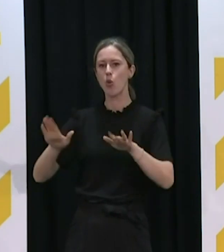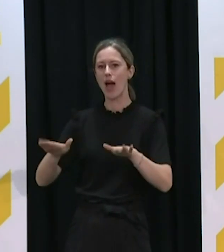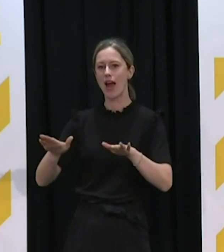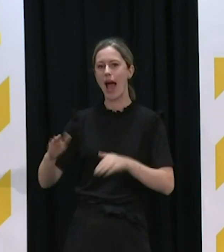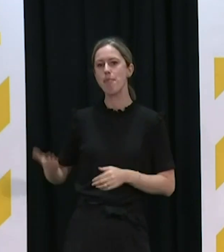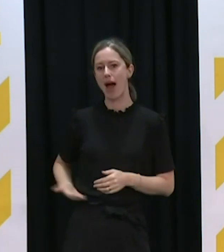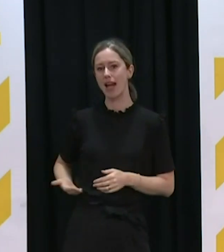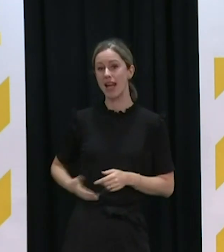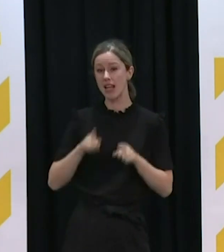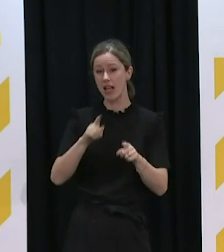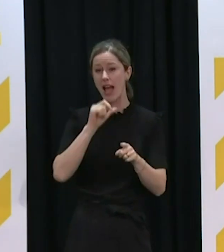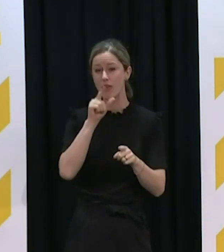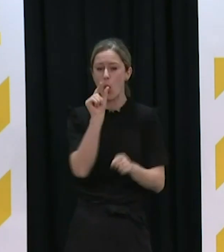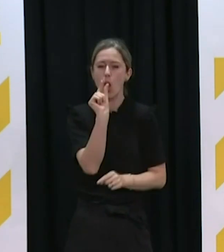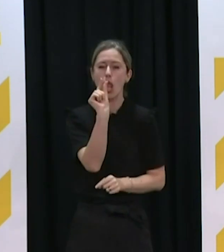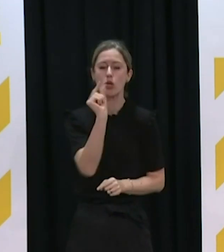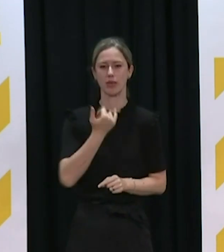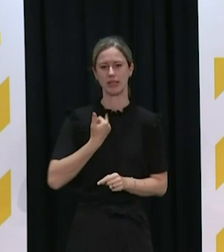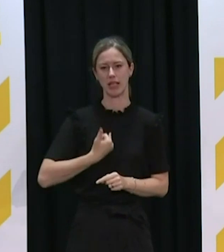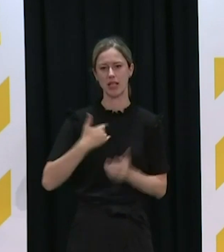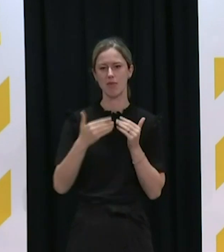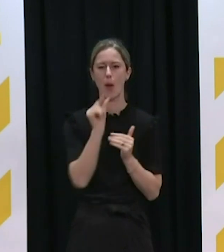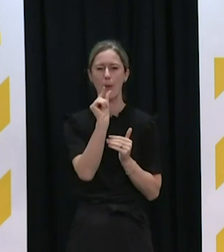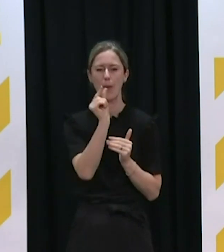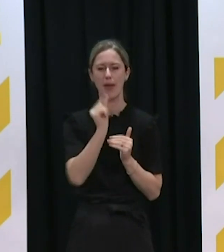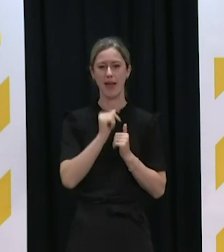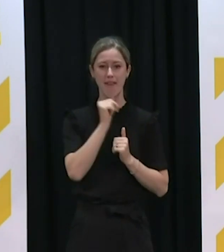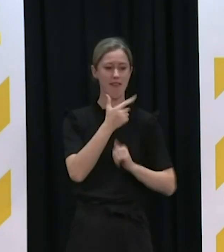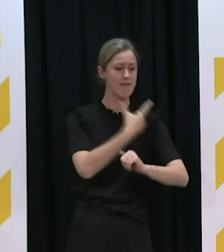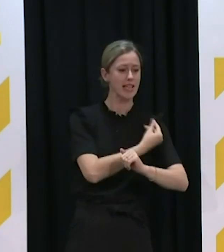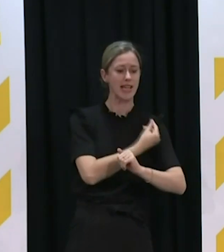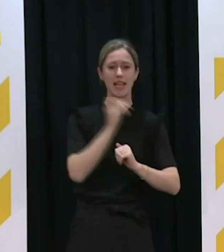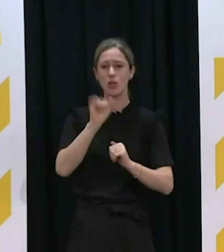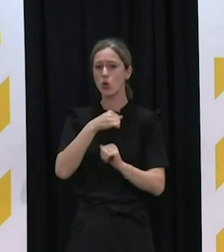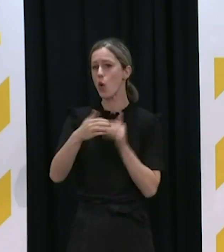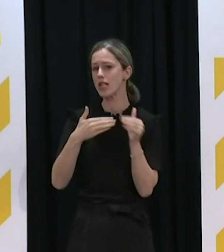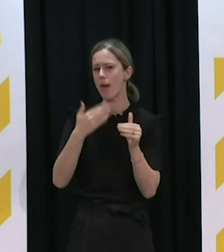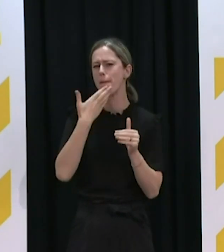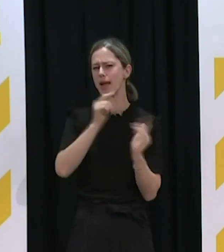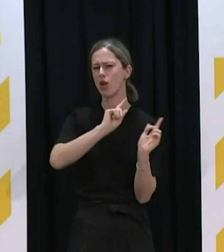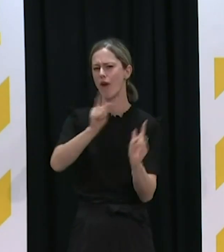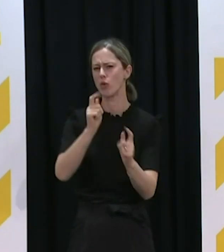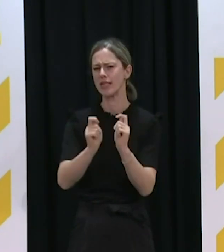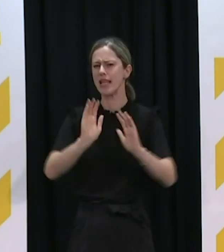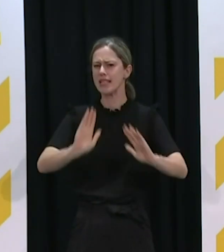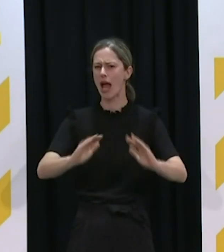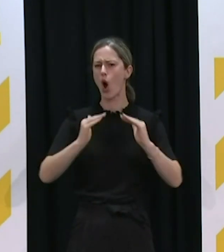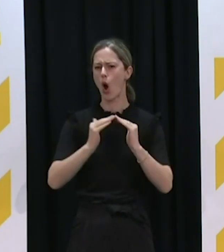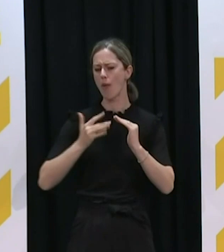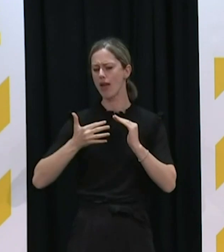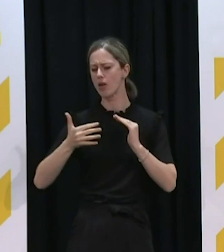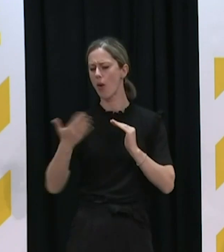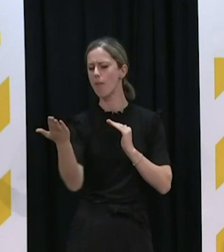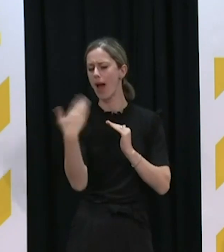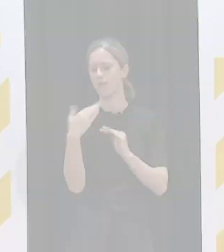Mangere are encouraged, if you have any symptoms at all, whether you are vaccinated or not, please go and get a test and stay home until you receive